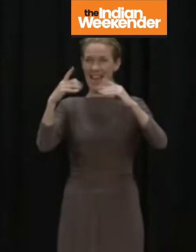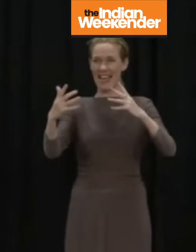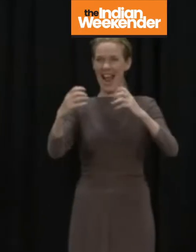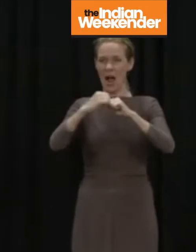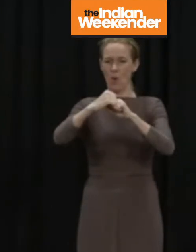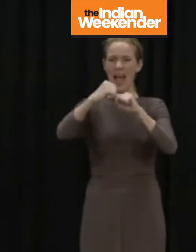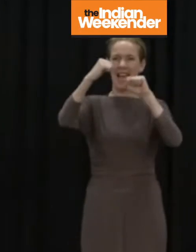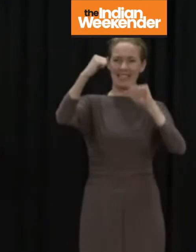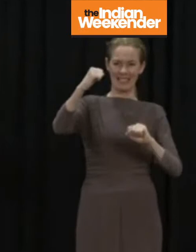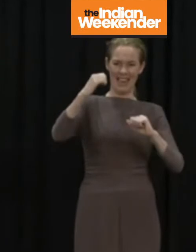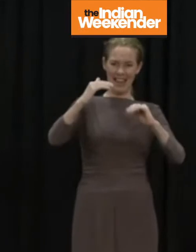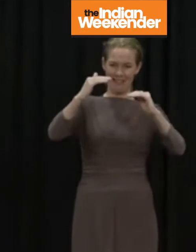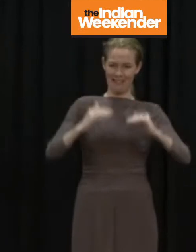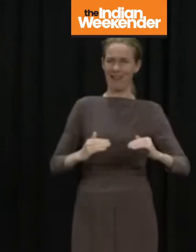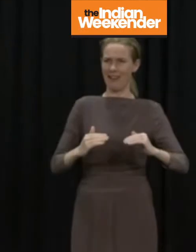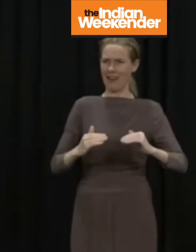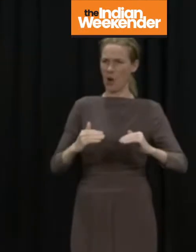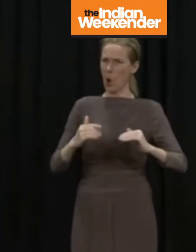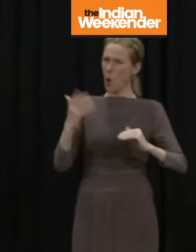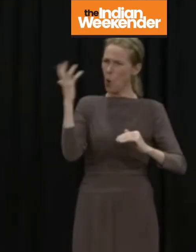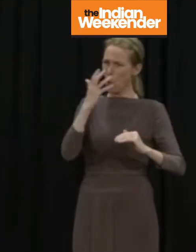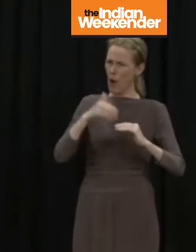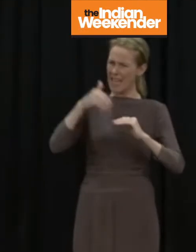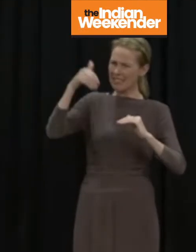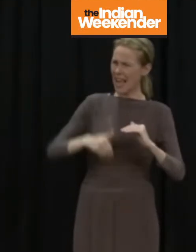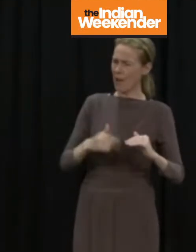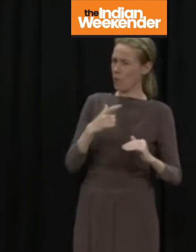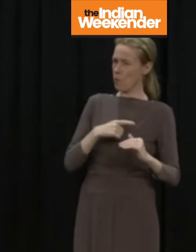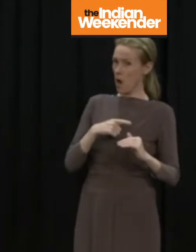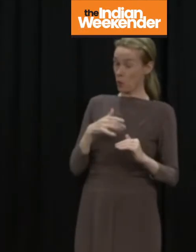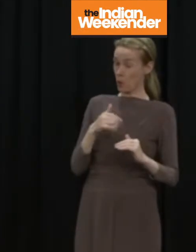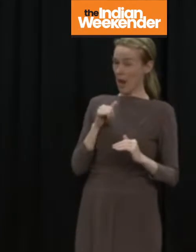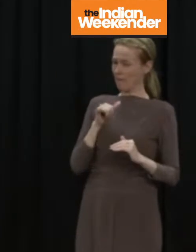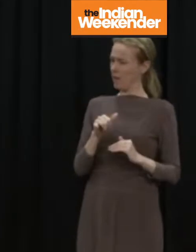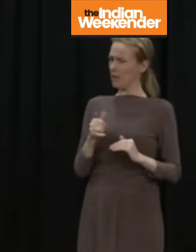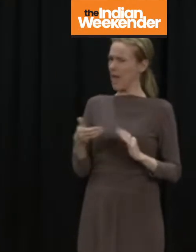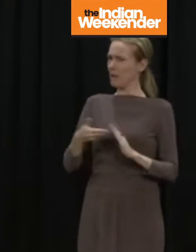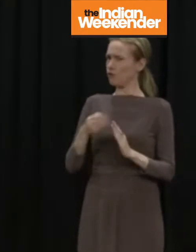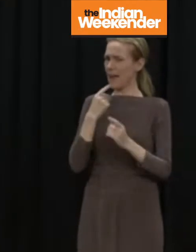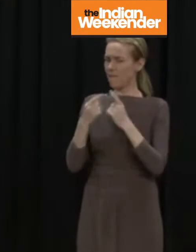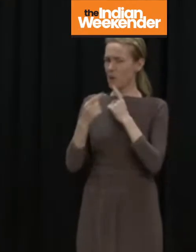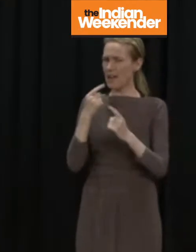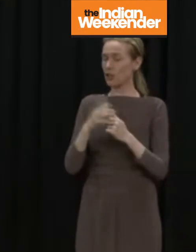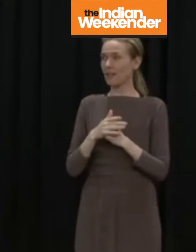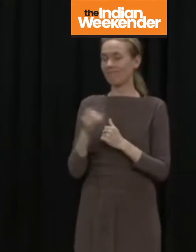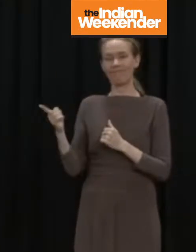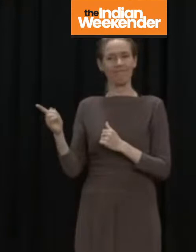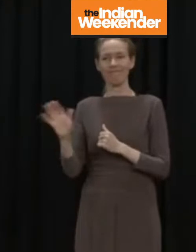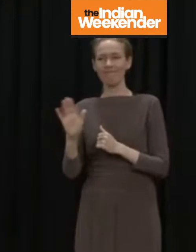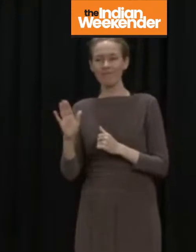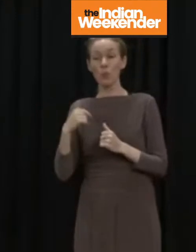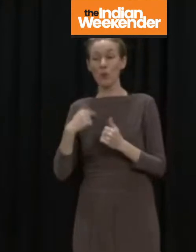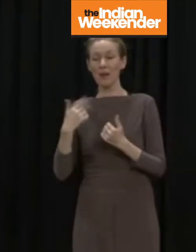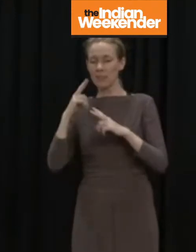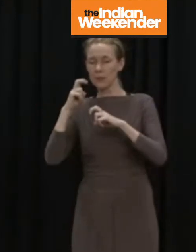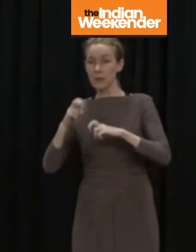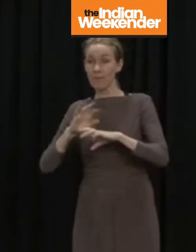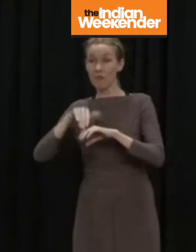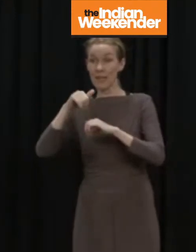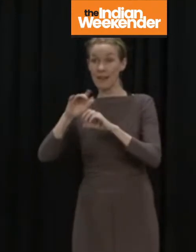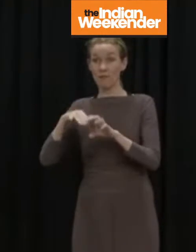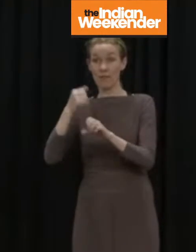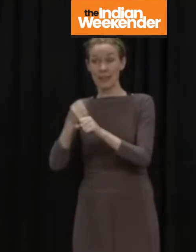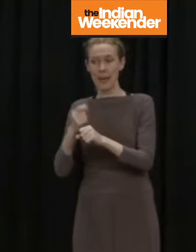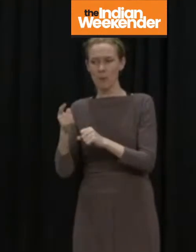at DPMC who help us to draw the boundaries, and they look at the overall movement between communities. They look at the commuter patterns and so on as to where the